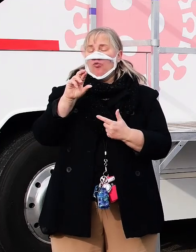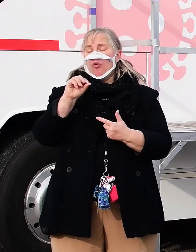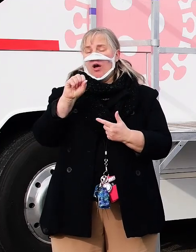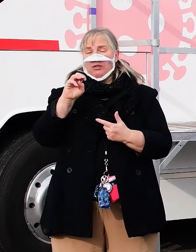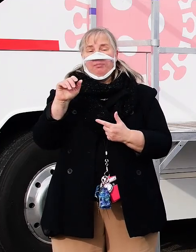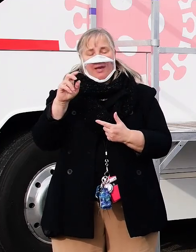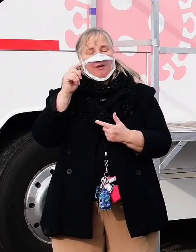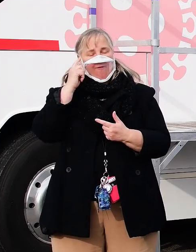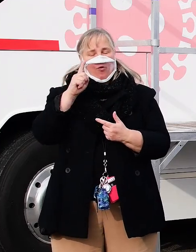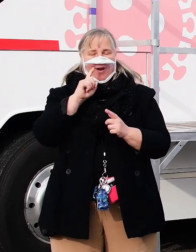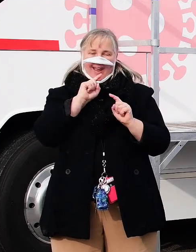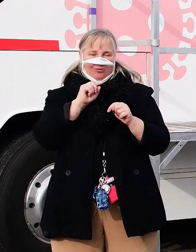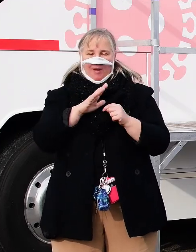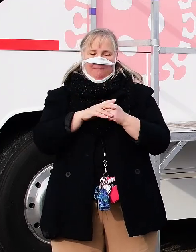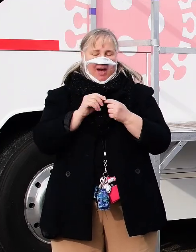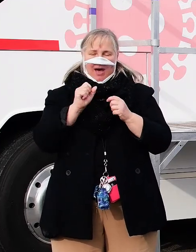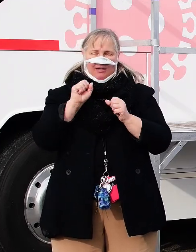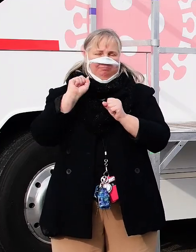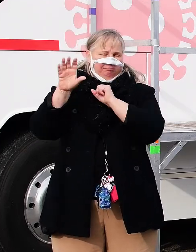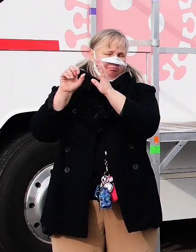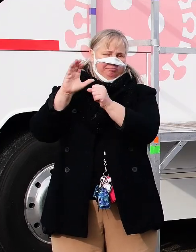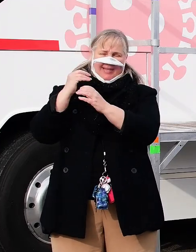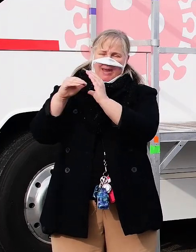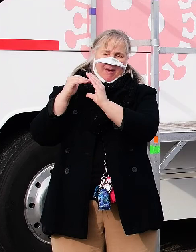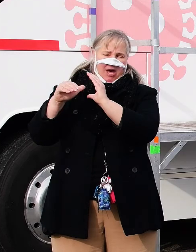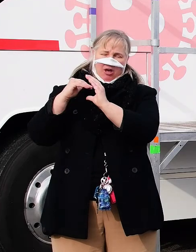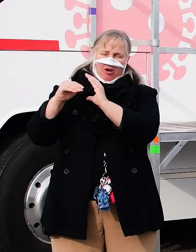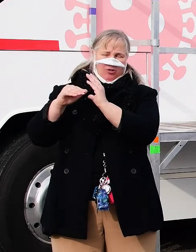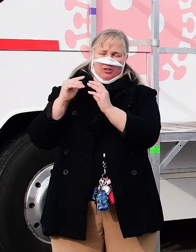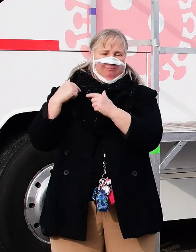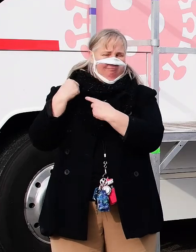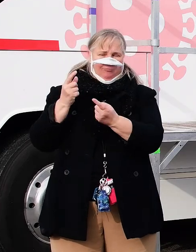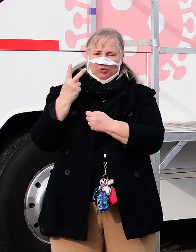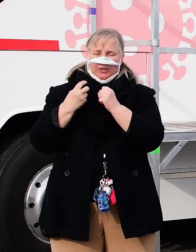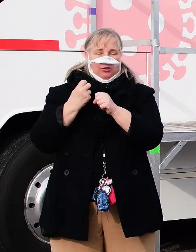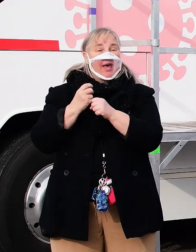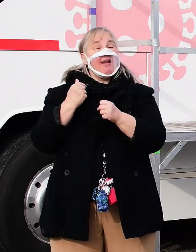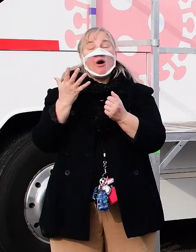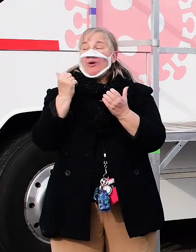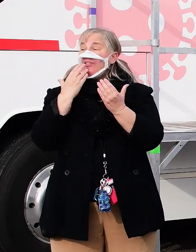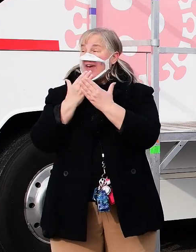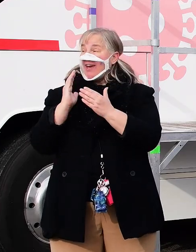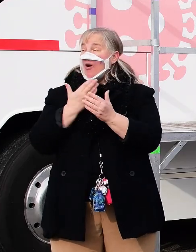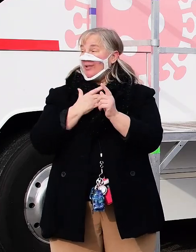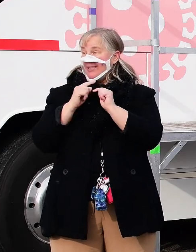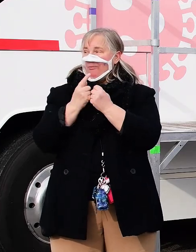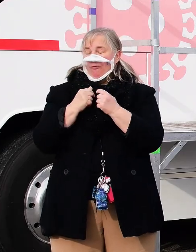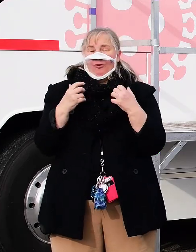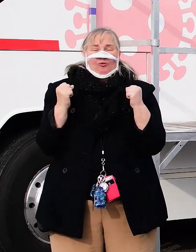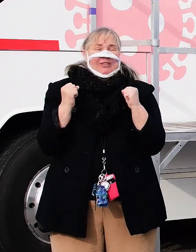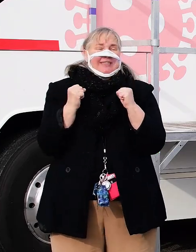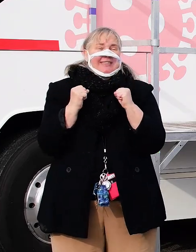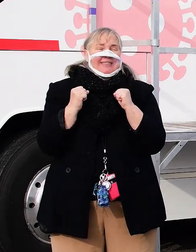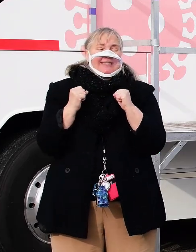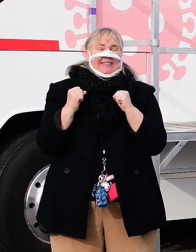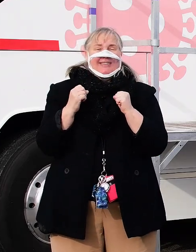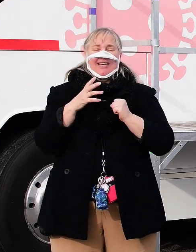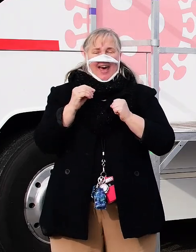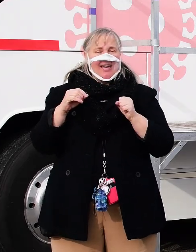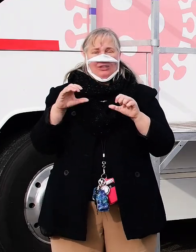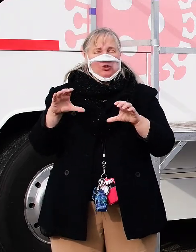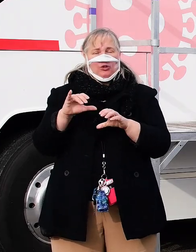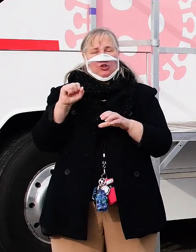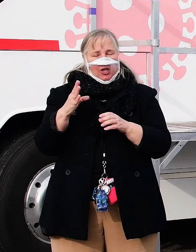of emails I've sent her over the last 2 years. And I want to thank our team here who freezes their butt off every day and does their job with a smile along